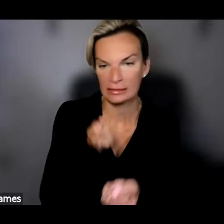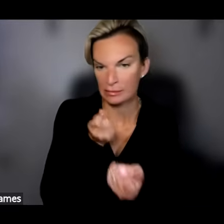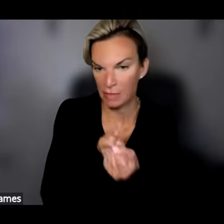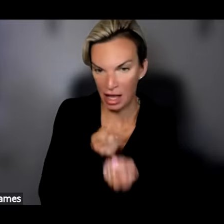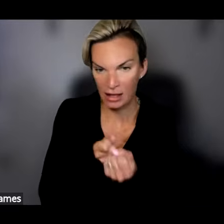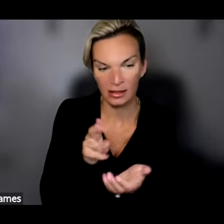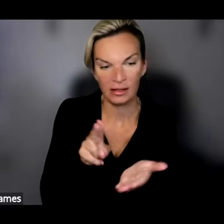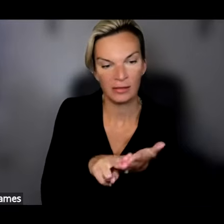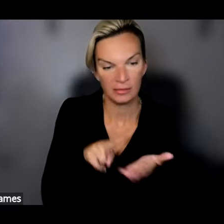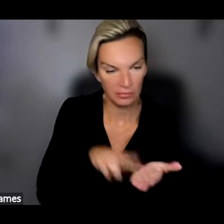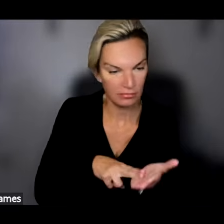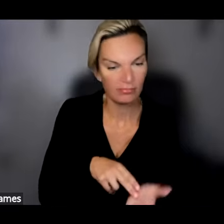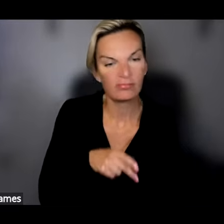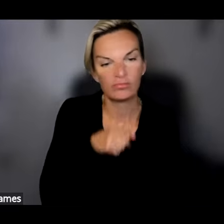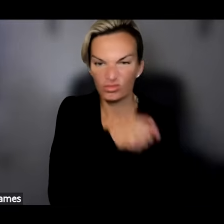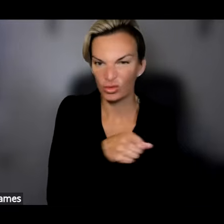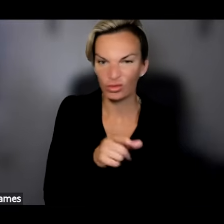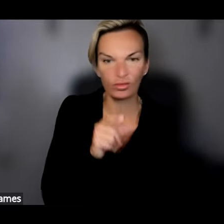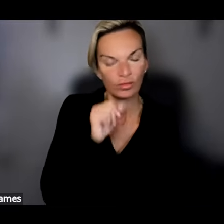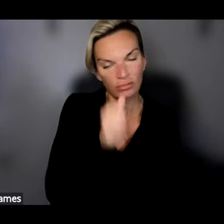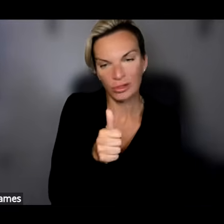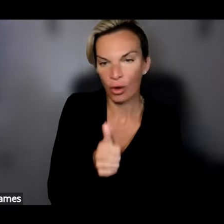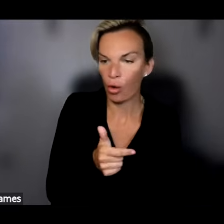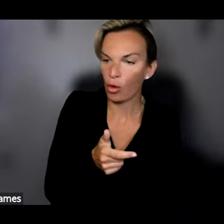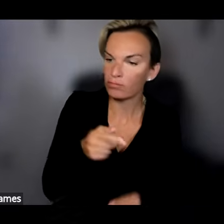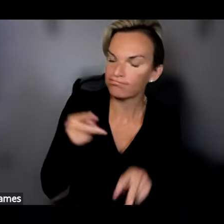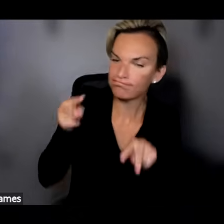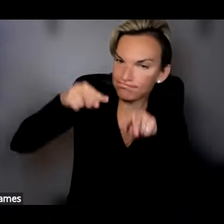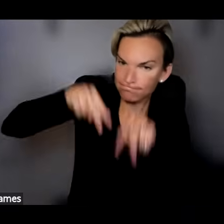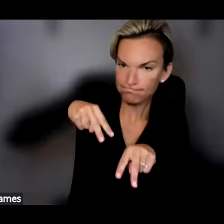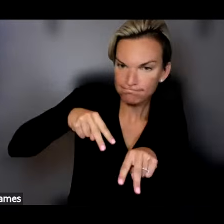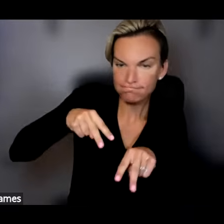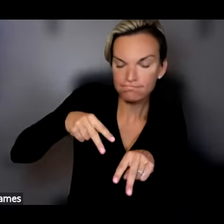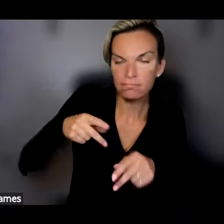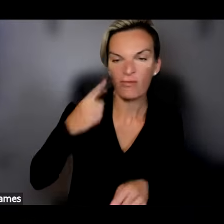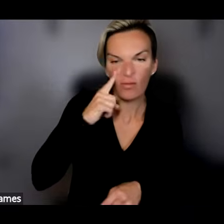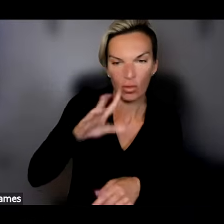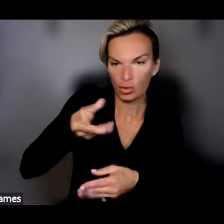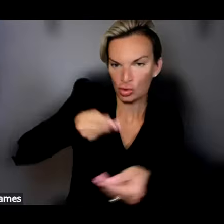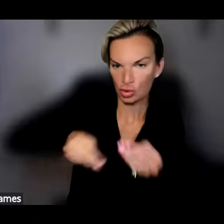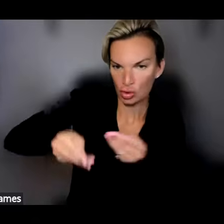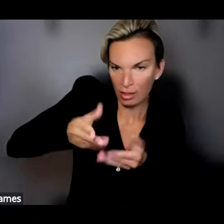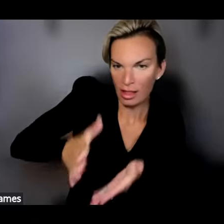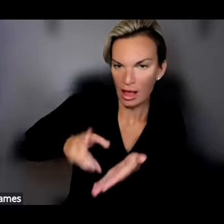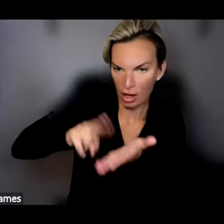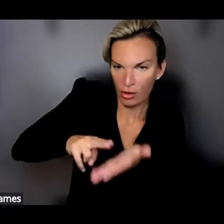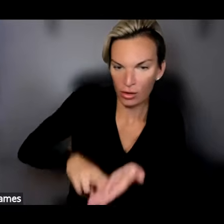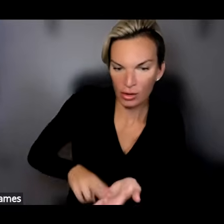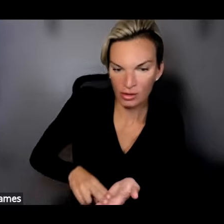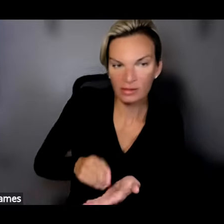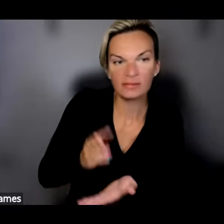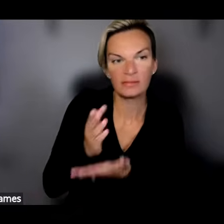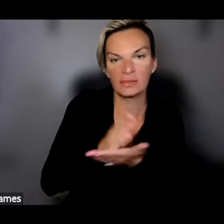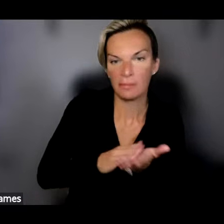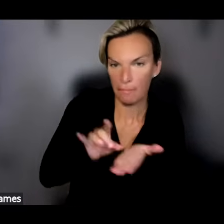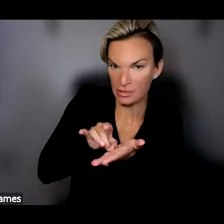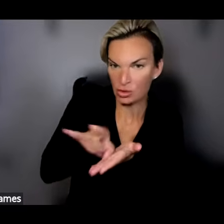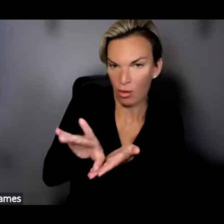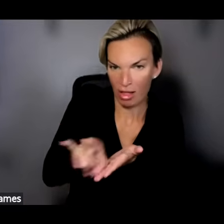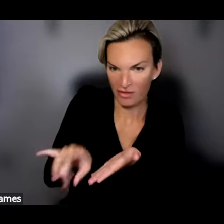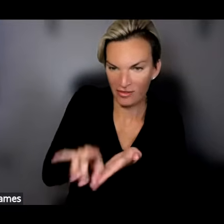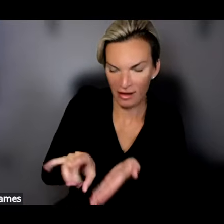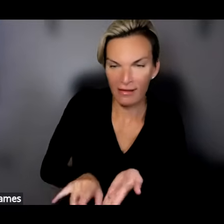illegal conduct of their circulators. It has disqualified signatures. It's referred circulators